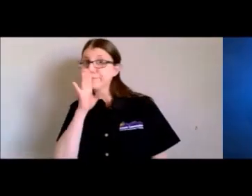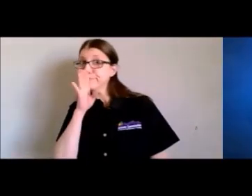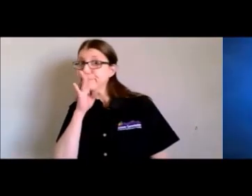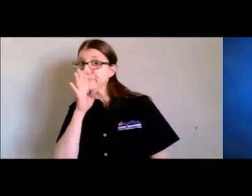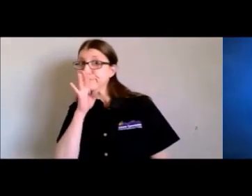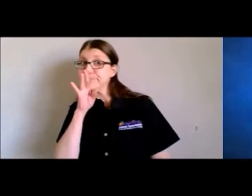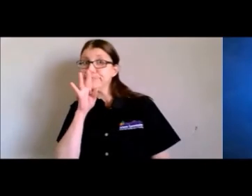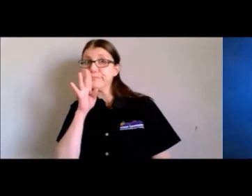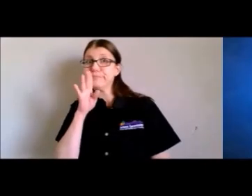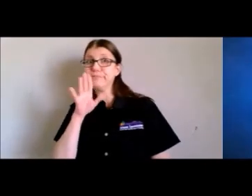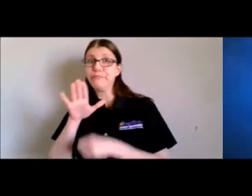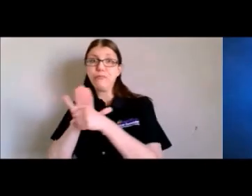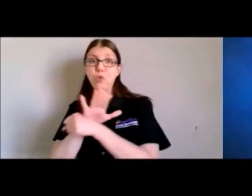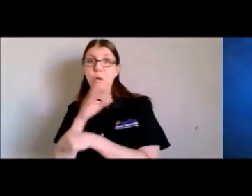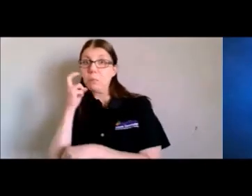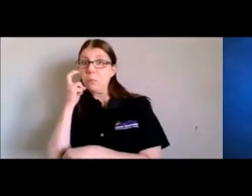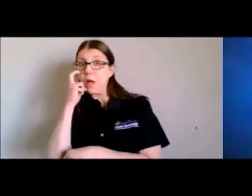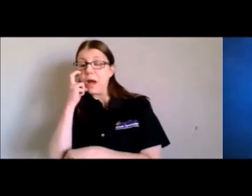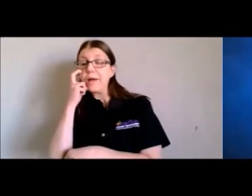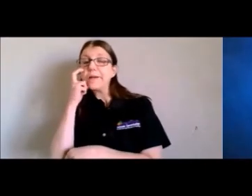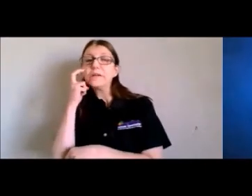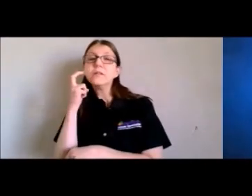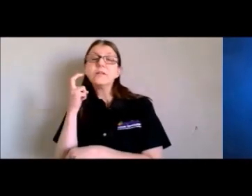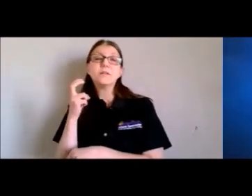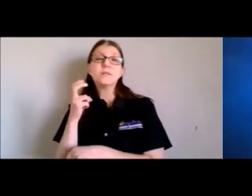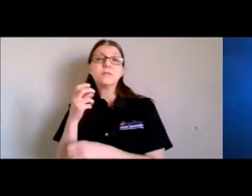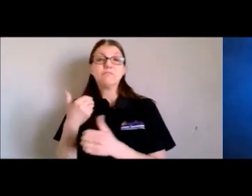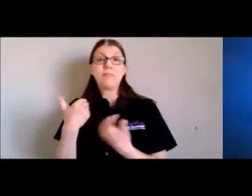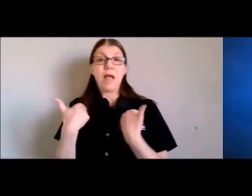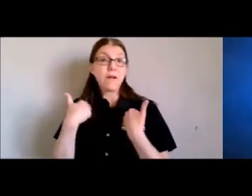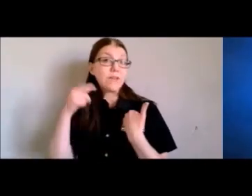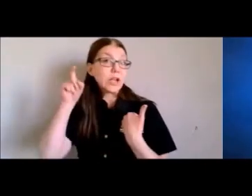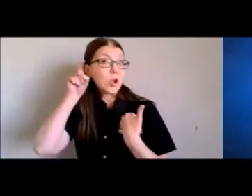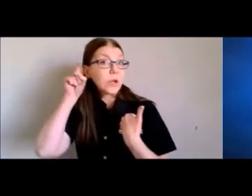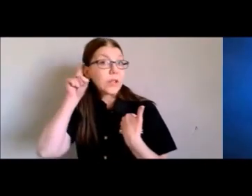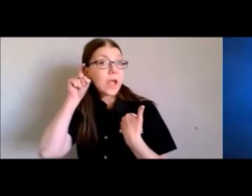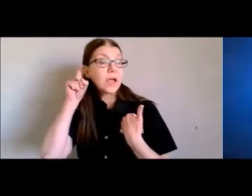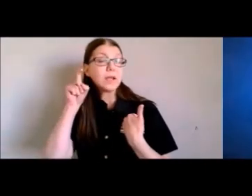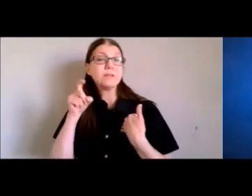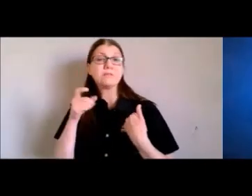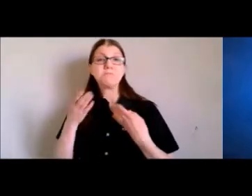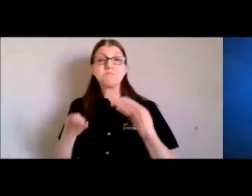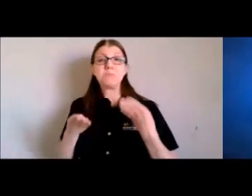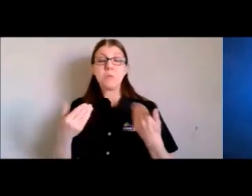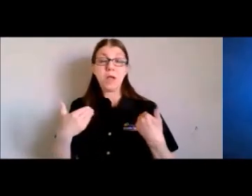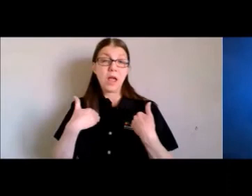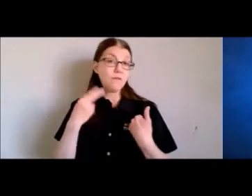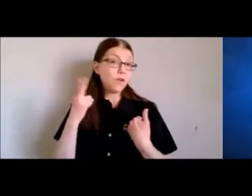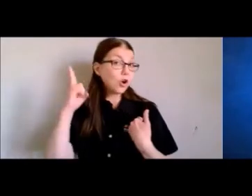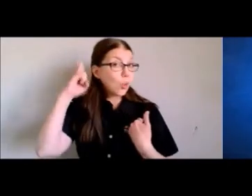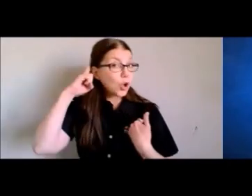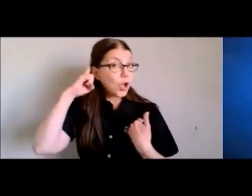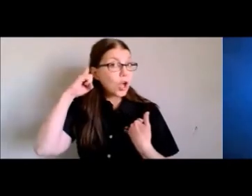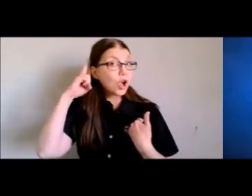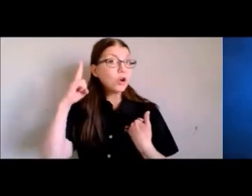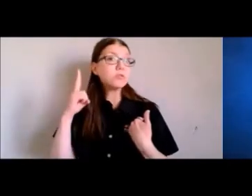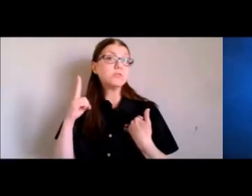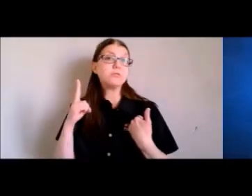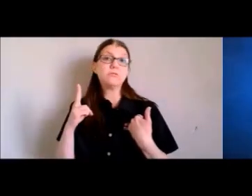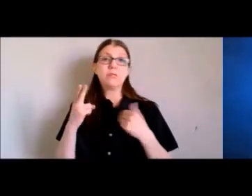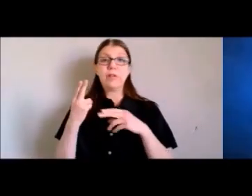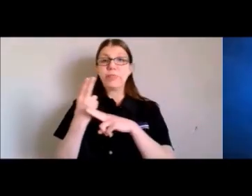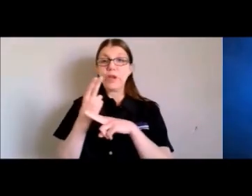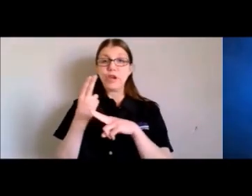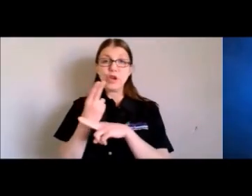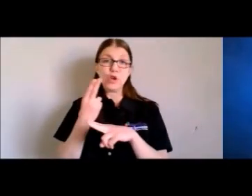can be individuals who are hard of hearing and use spoken English to communicate, and then fully blind. They might have hearing